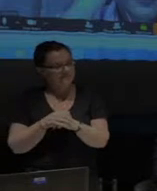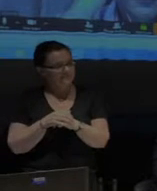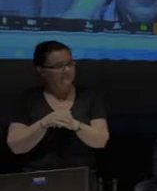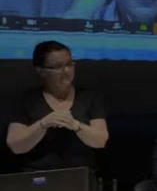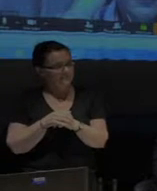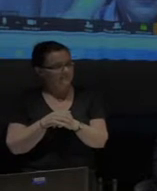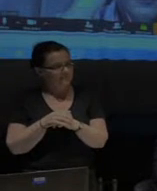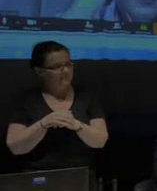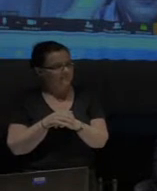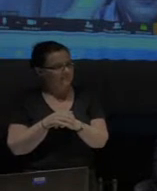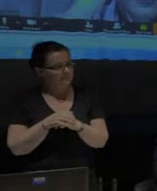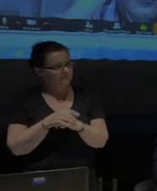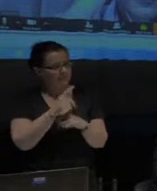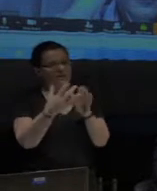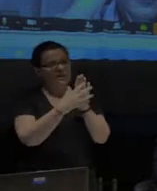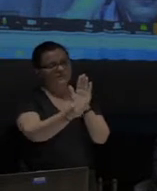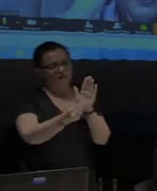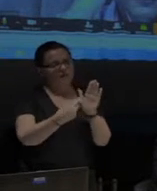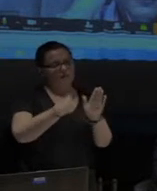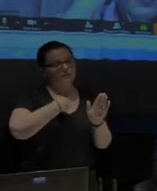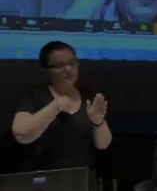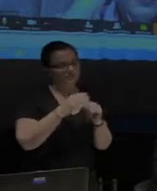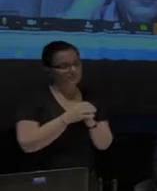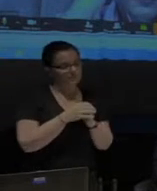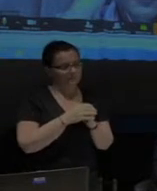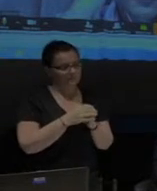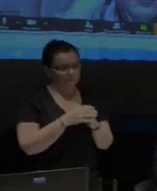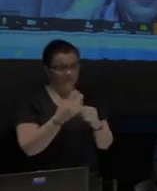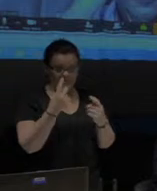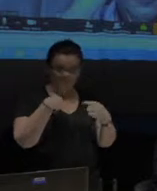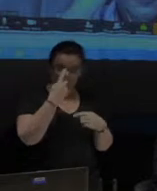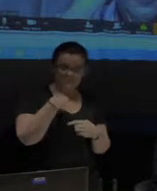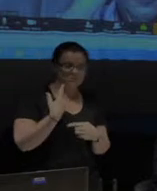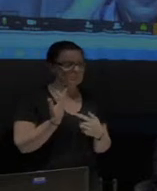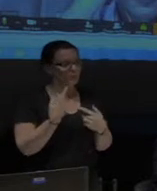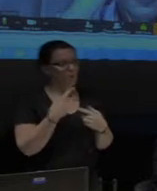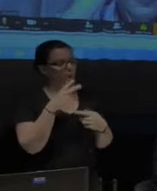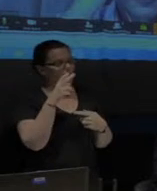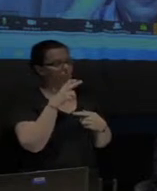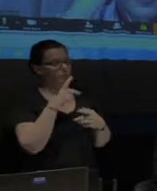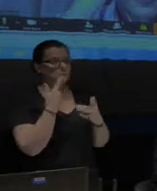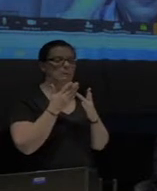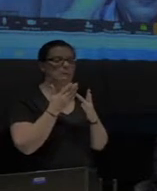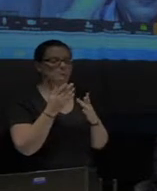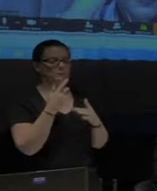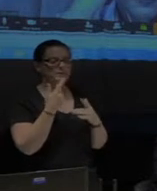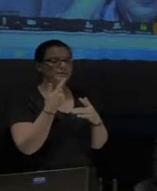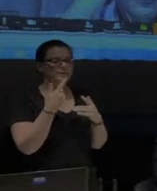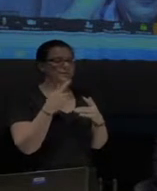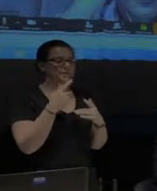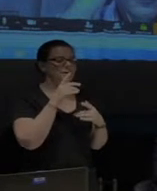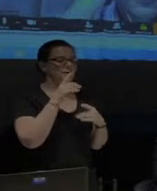know, I'll take the example of me. You see a slightly older than I'd like to think I am white male.